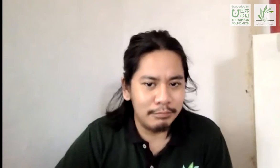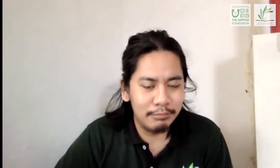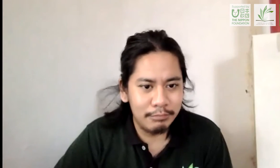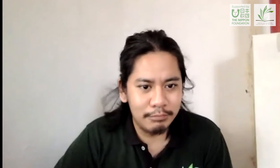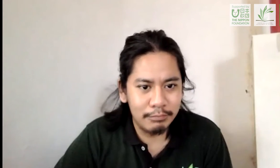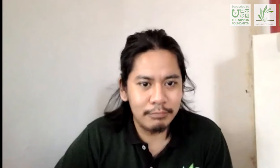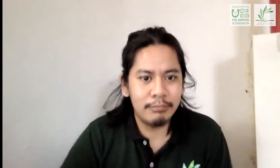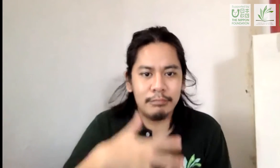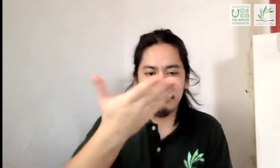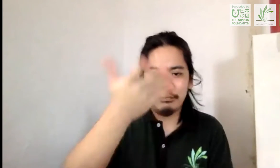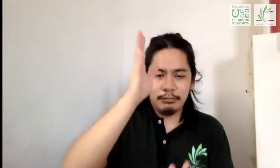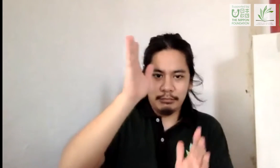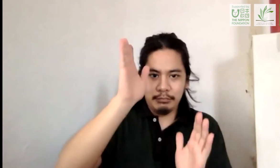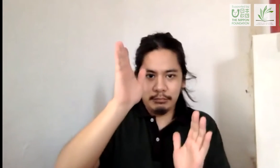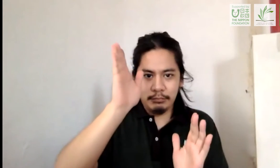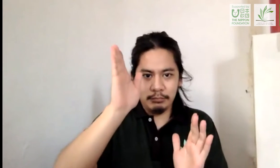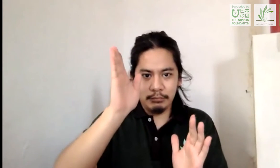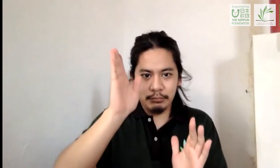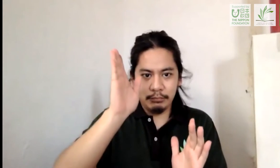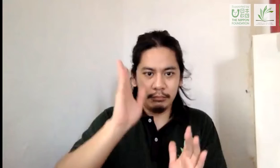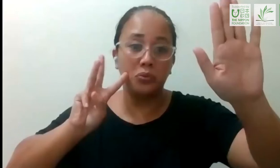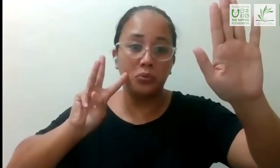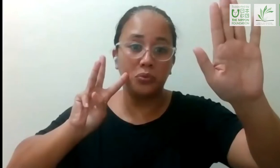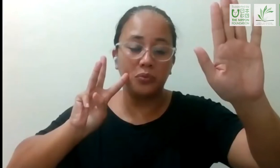Yeah. If the sign always has a facial,